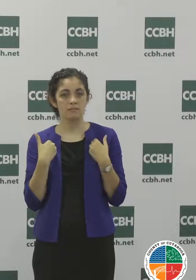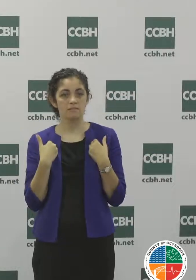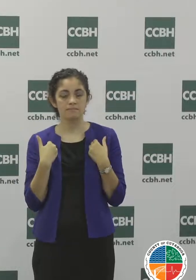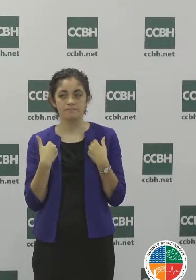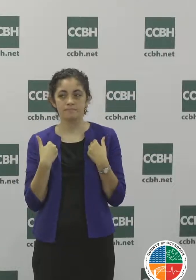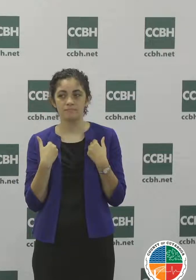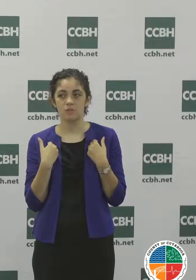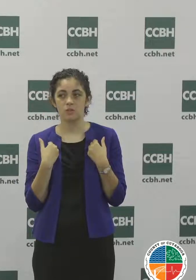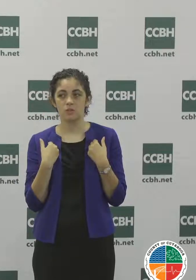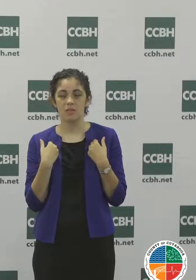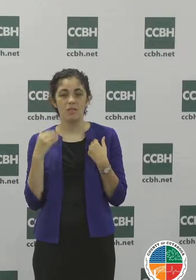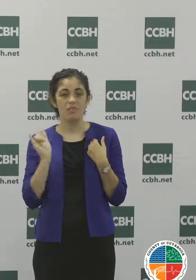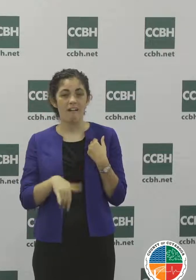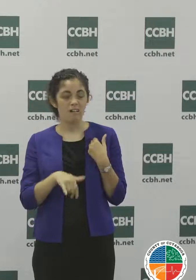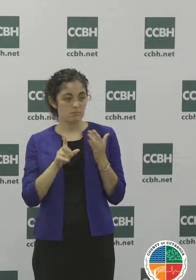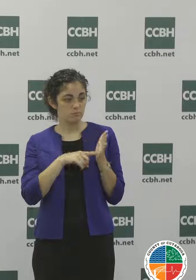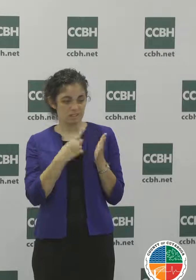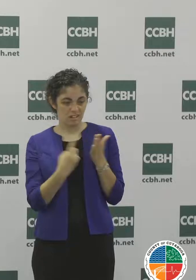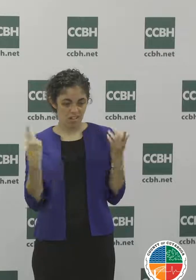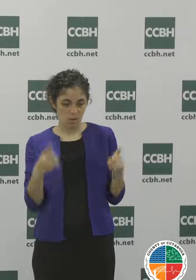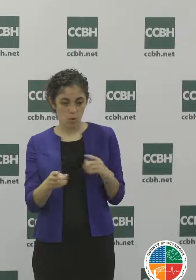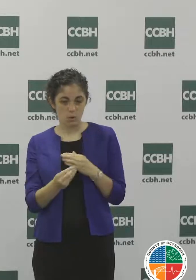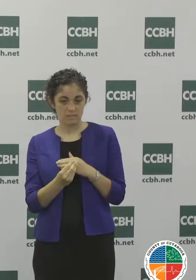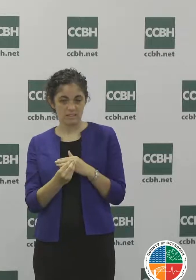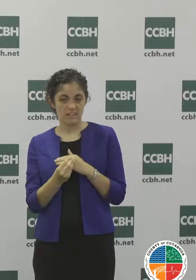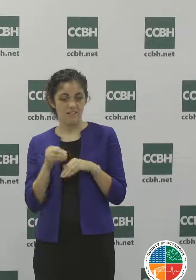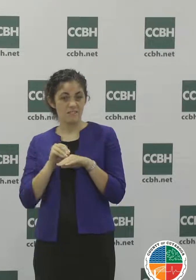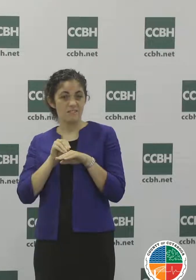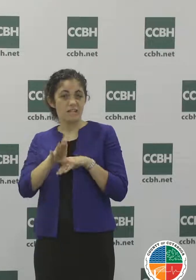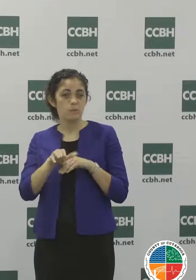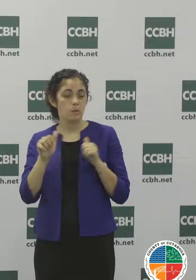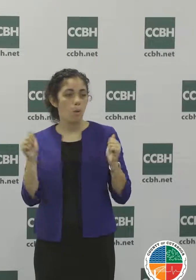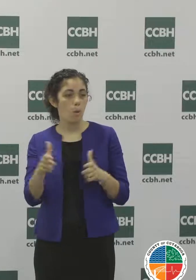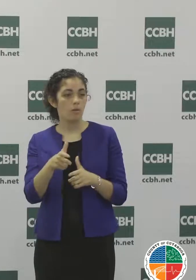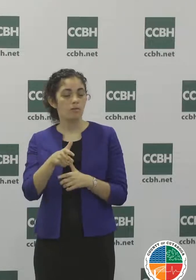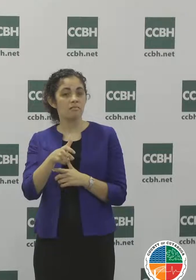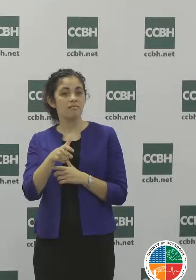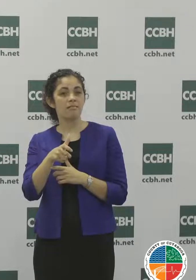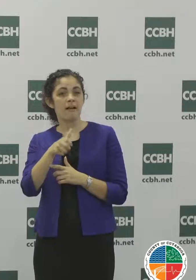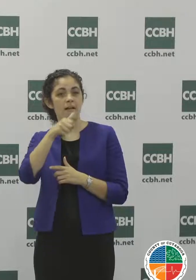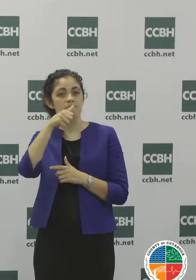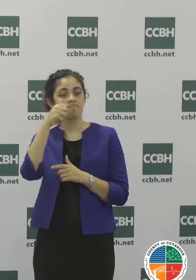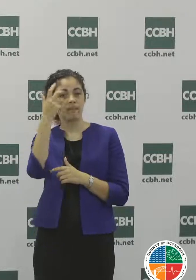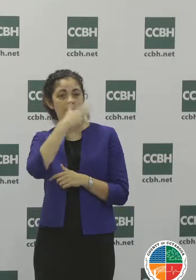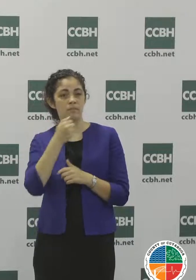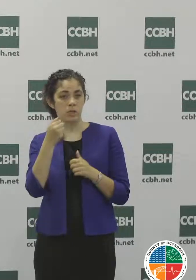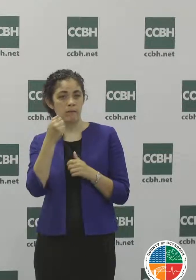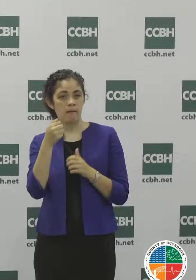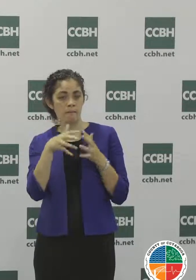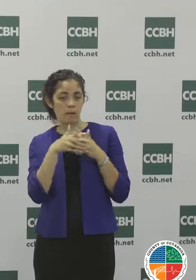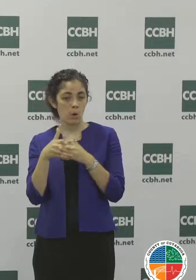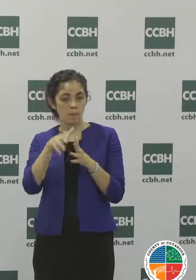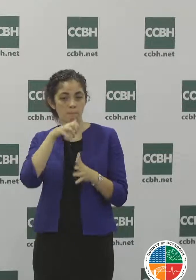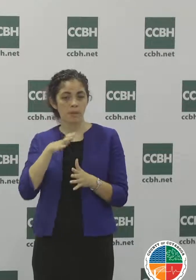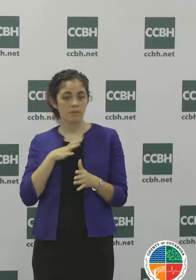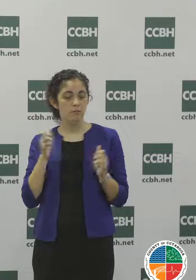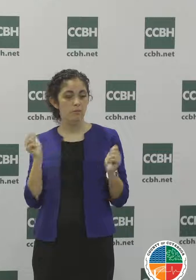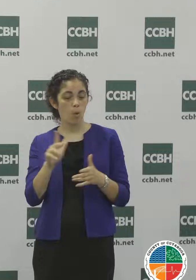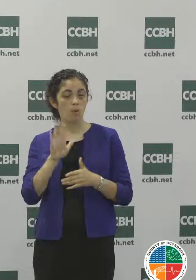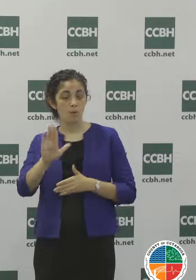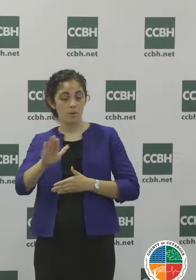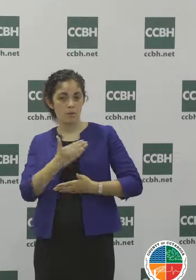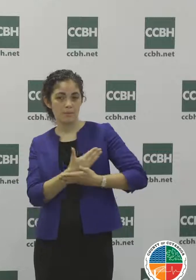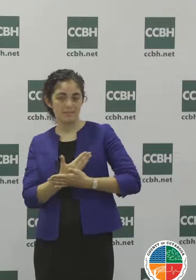That's structural racism, and it's impacting African American mothers and babies' lives. We're here at the Board of